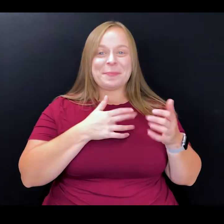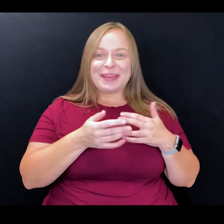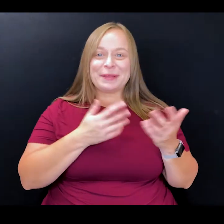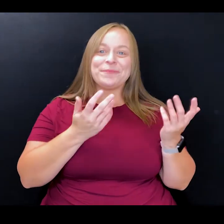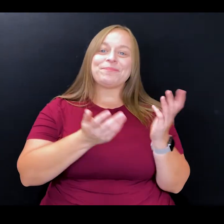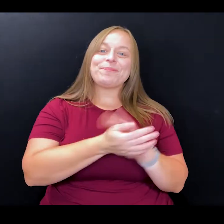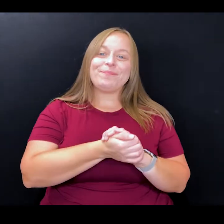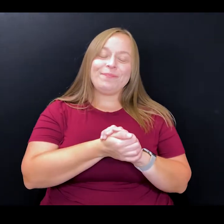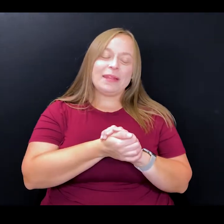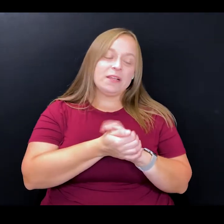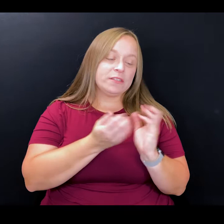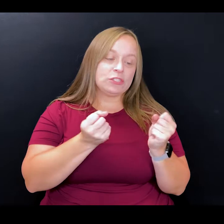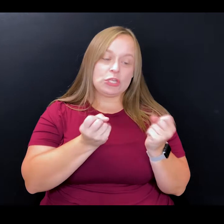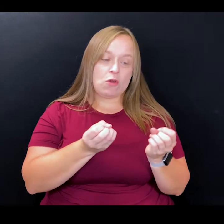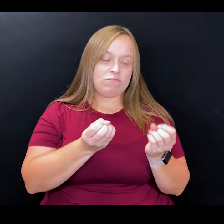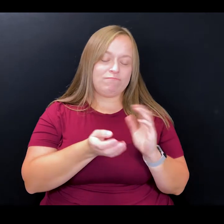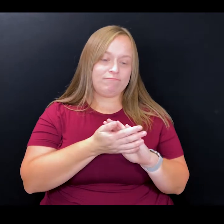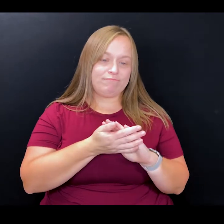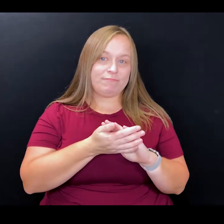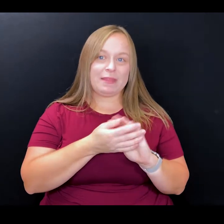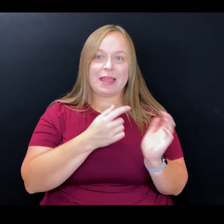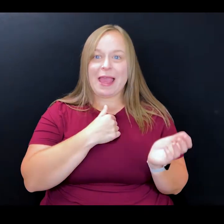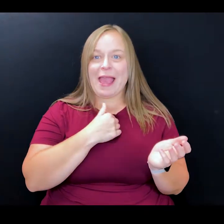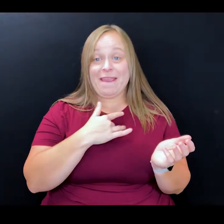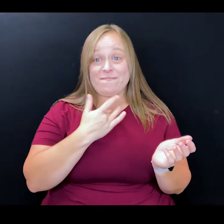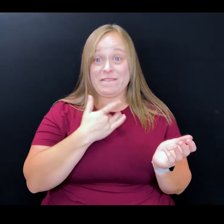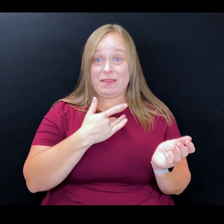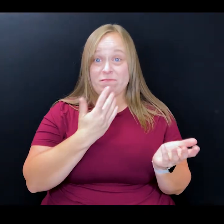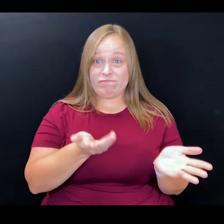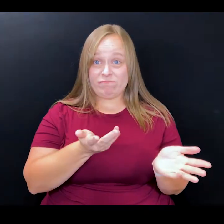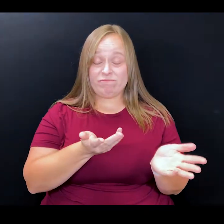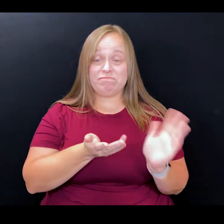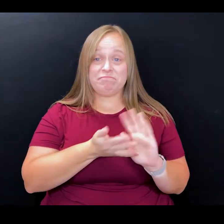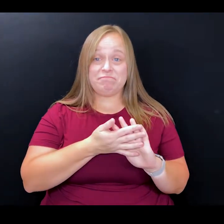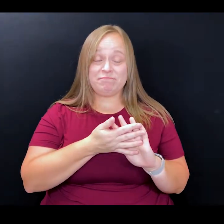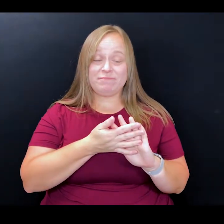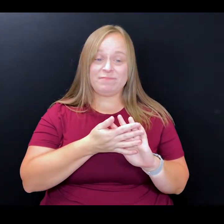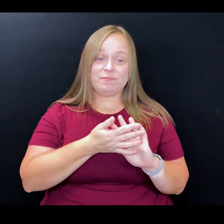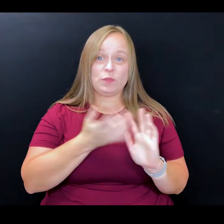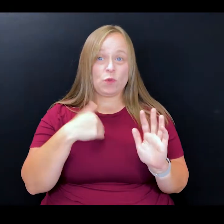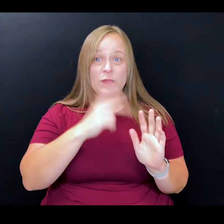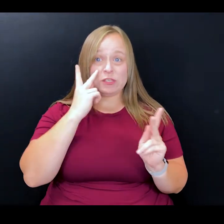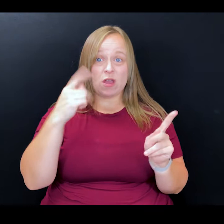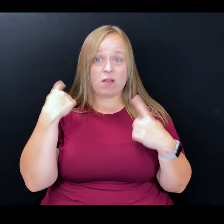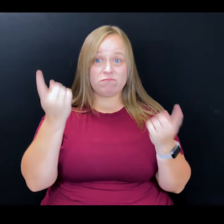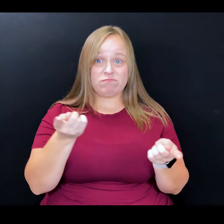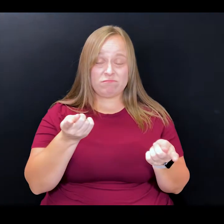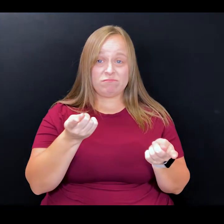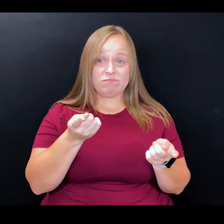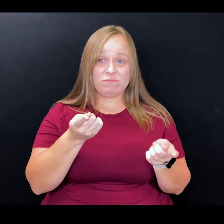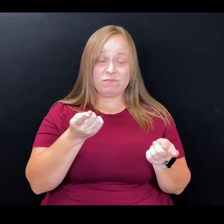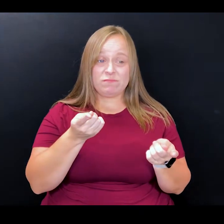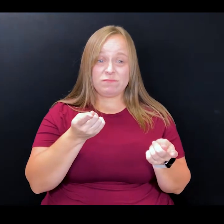Well, anyway, so I really feel that what we saw in